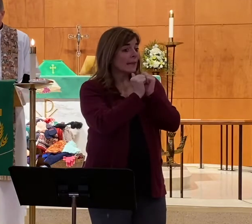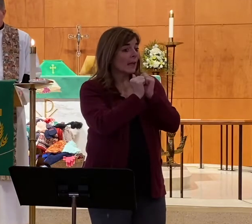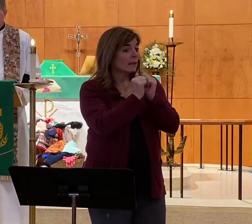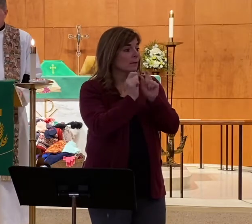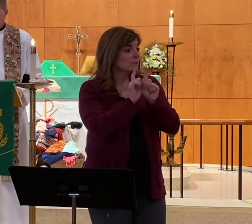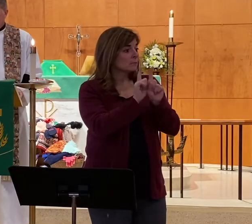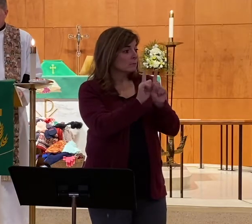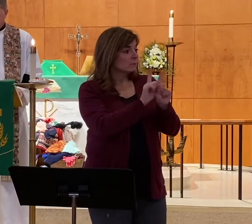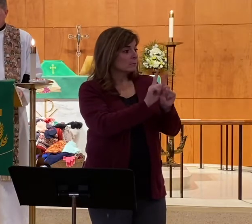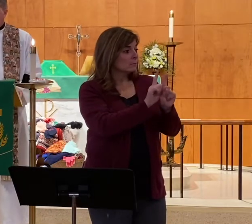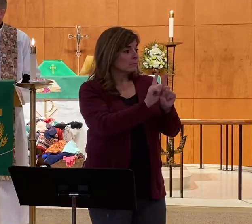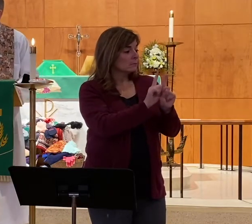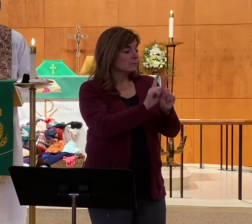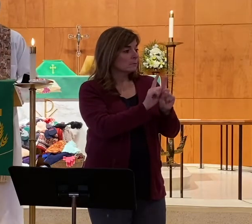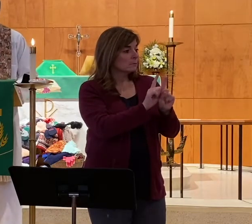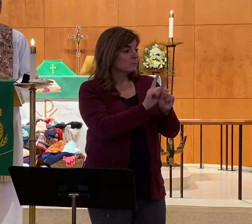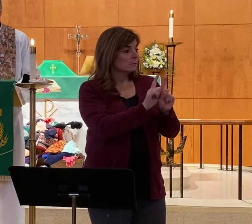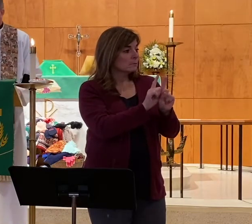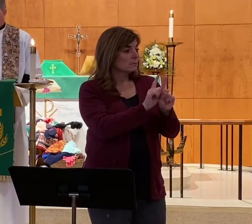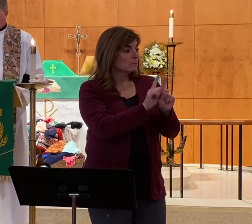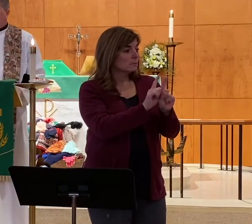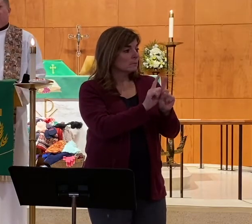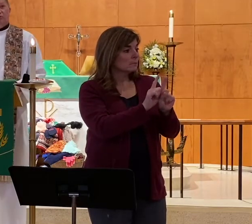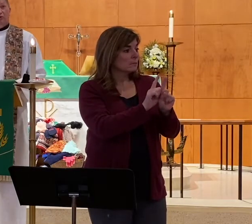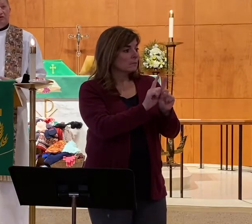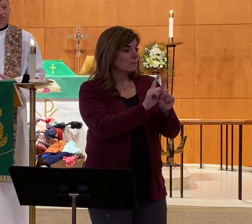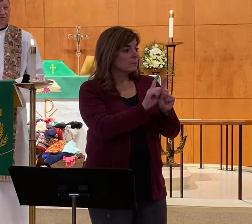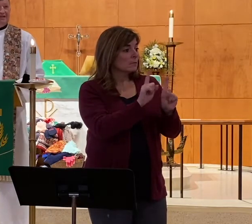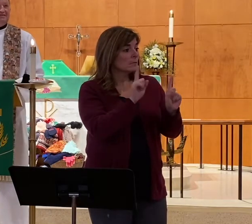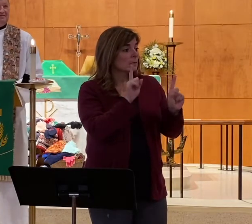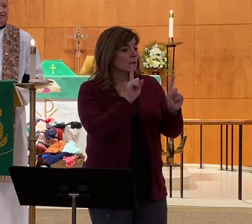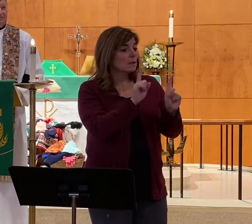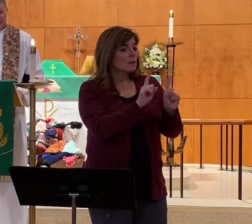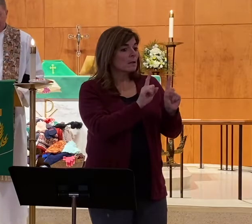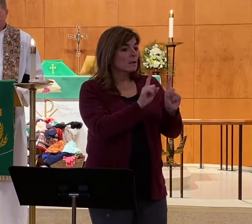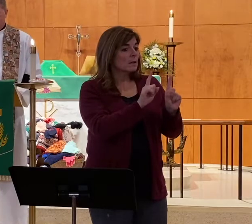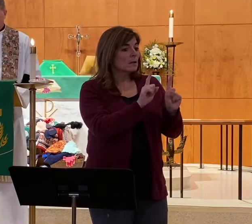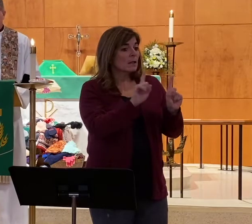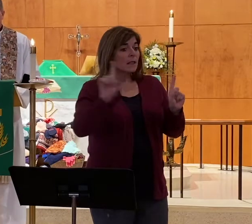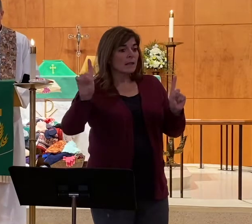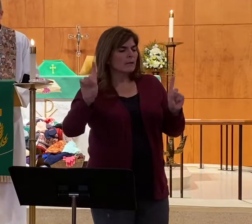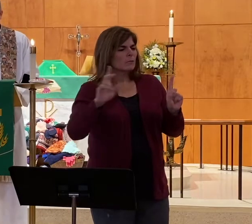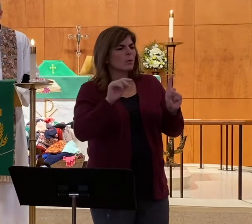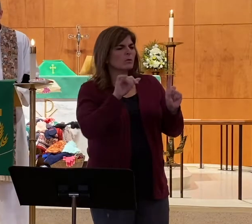staying. But they ended up staying with him for the rest of the day.